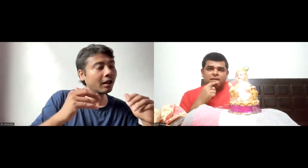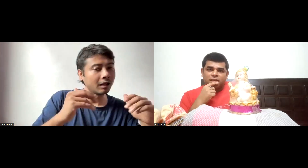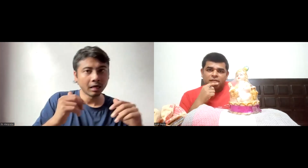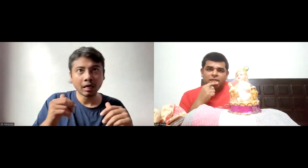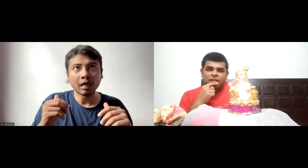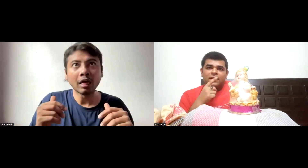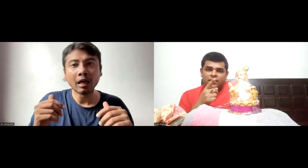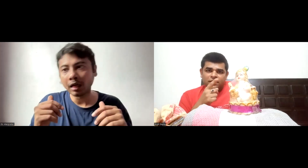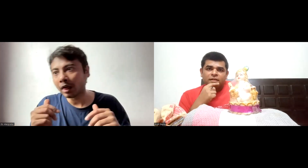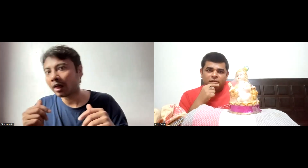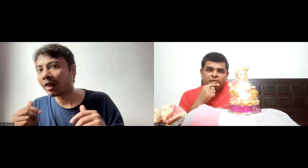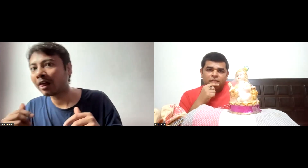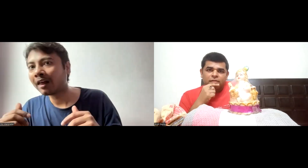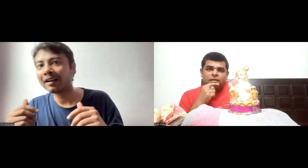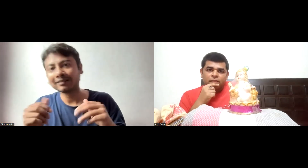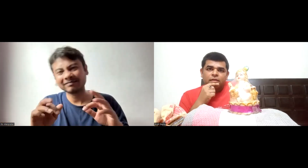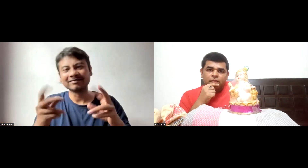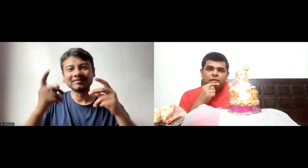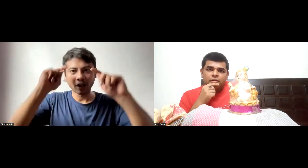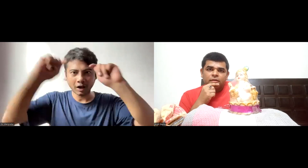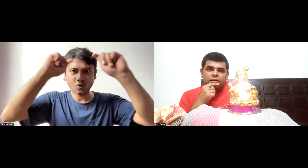us through those ropes.